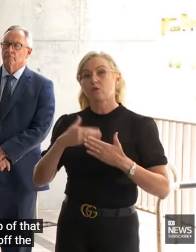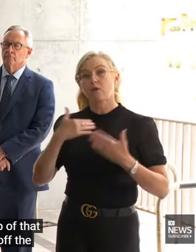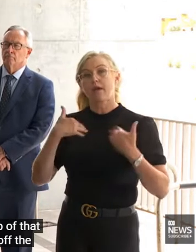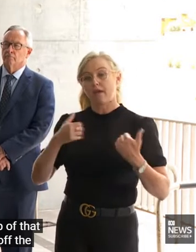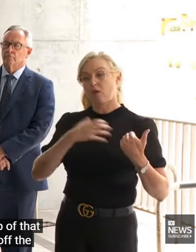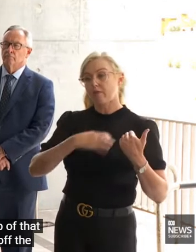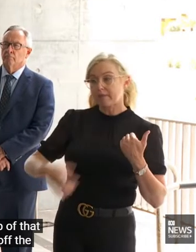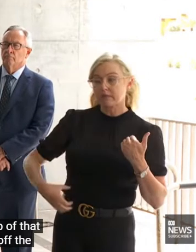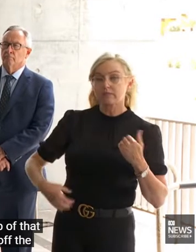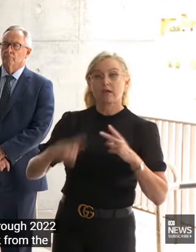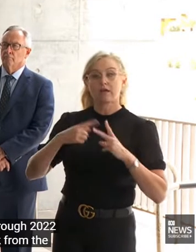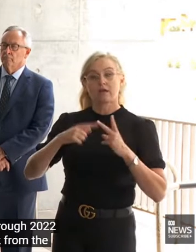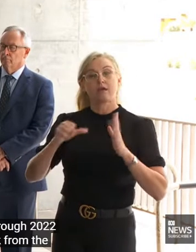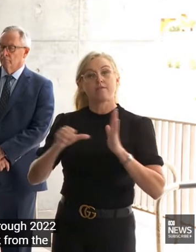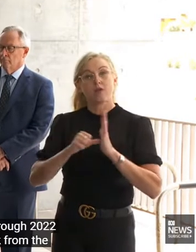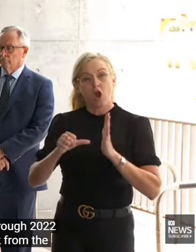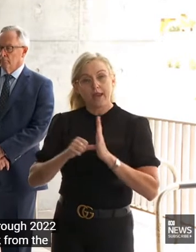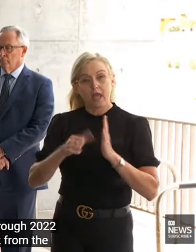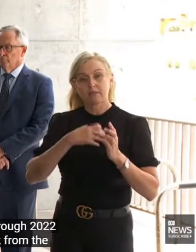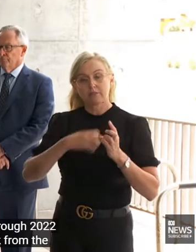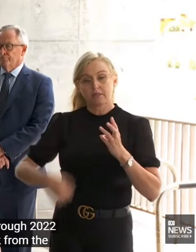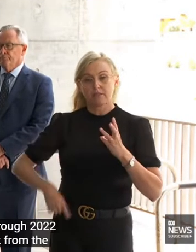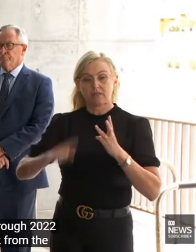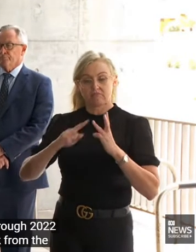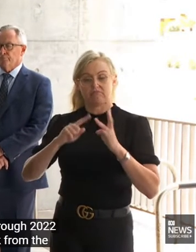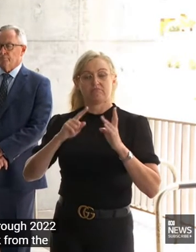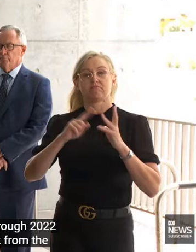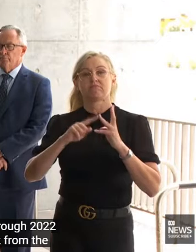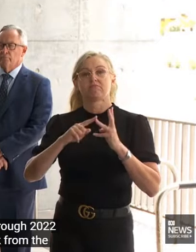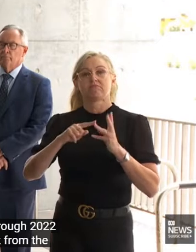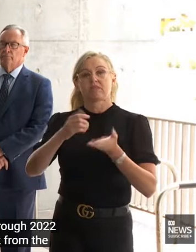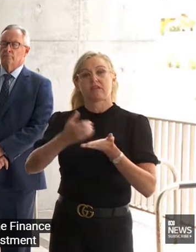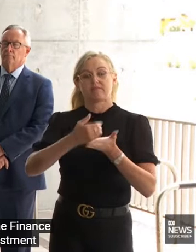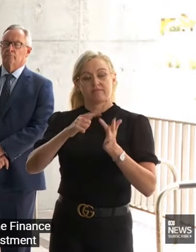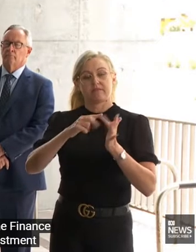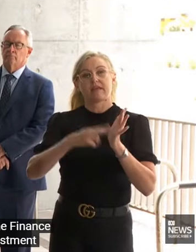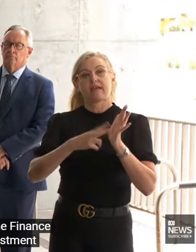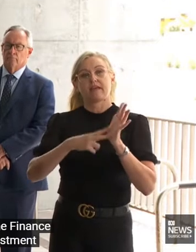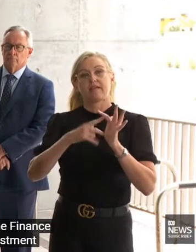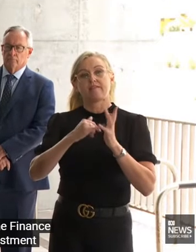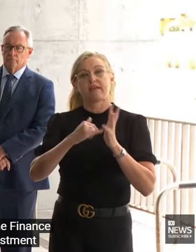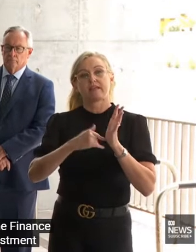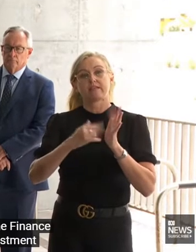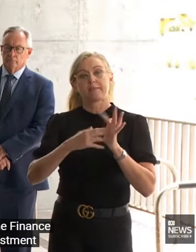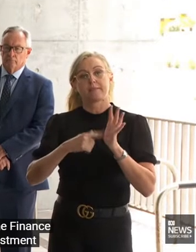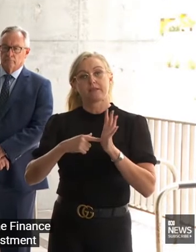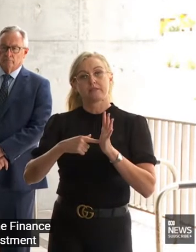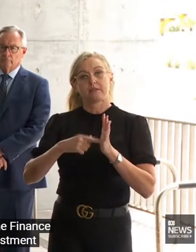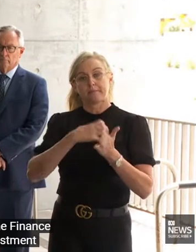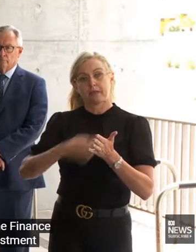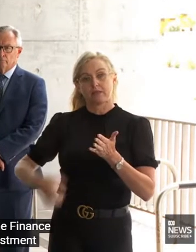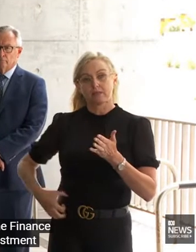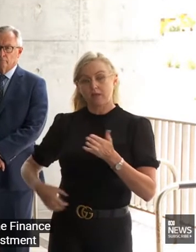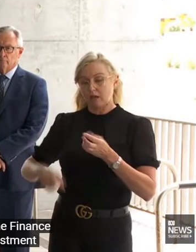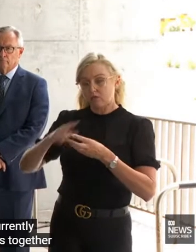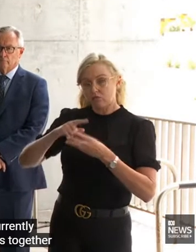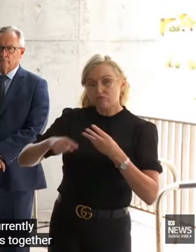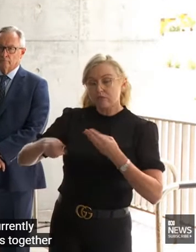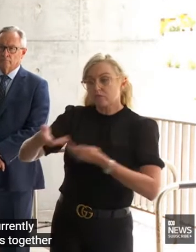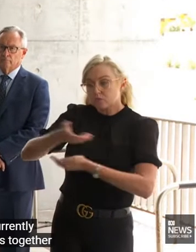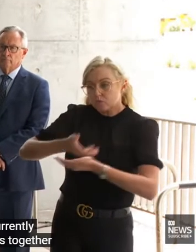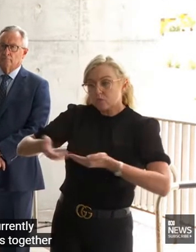the Finance Minister and the Investment Minister. They're currently working on putting this together. It would make sense from our end